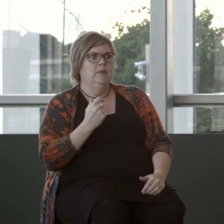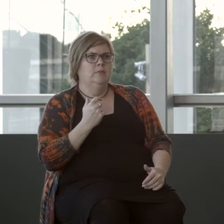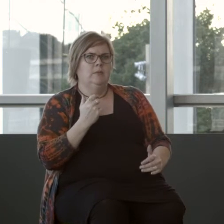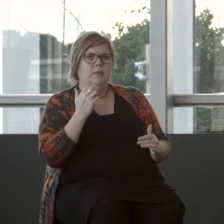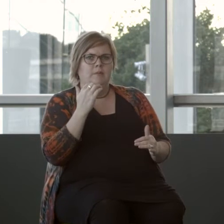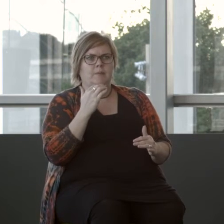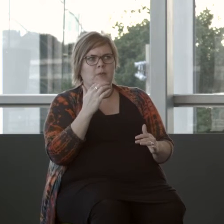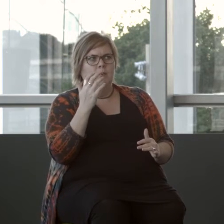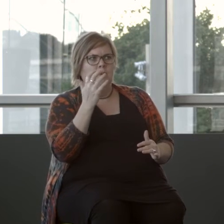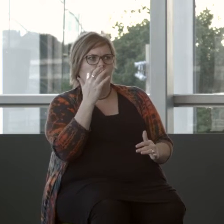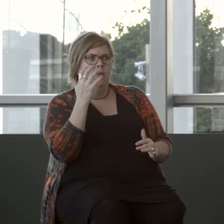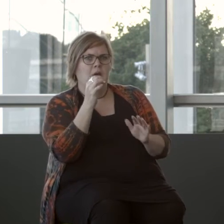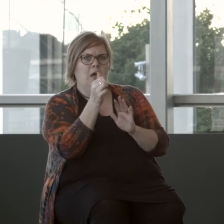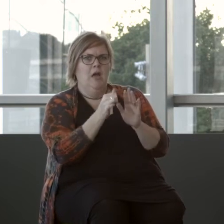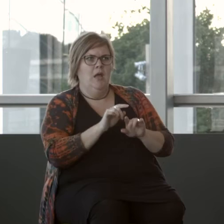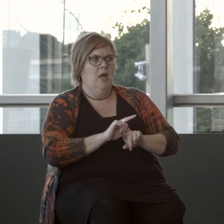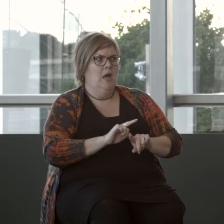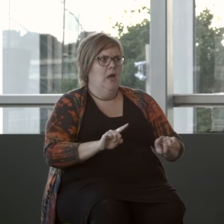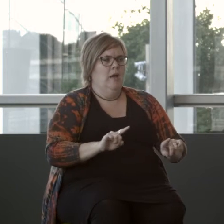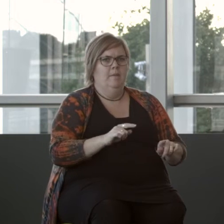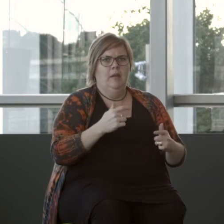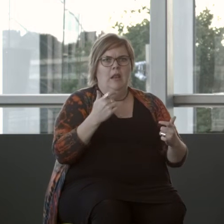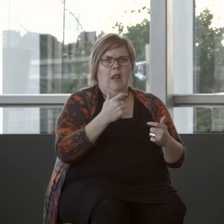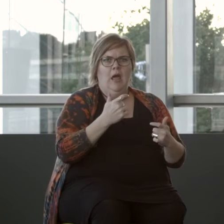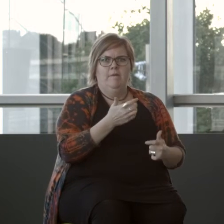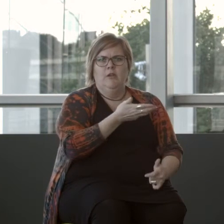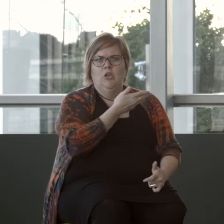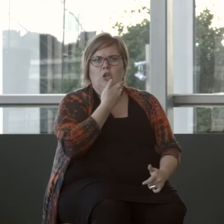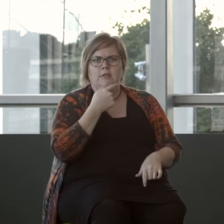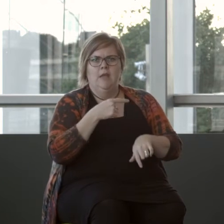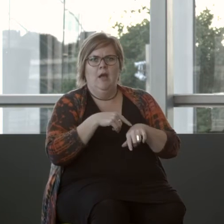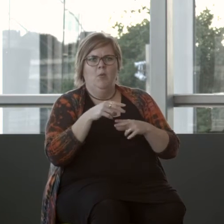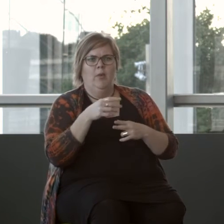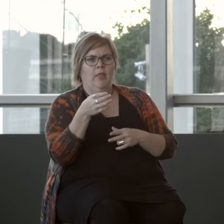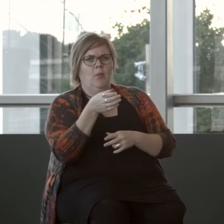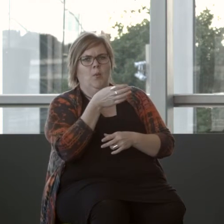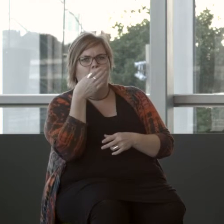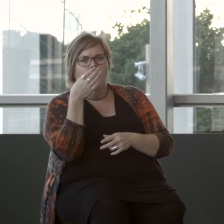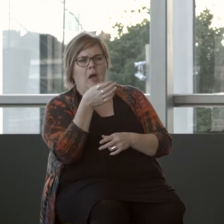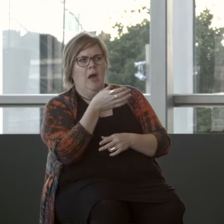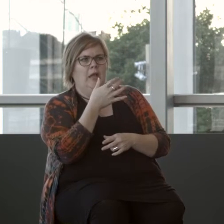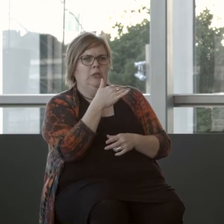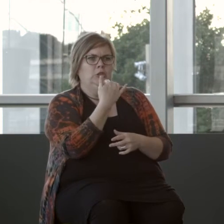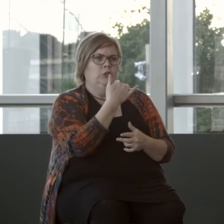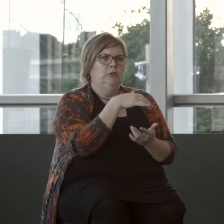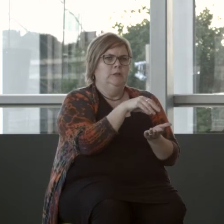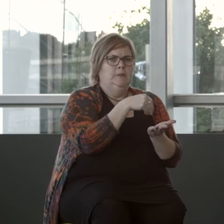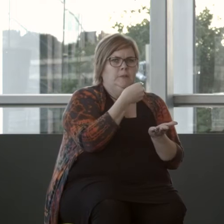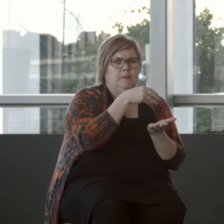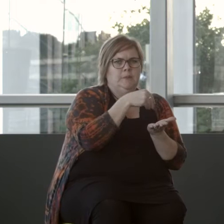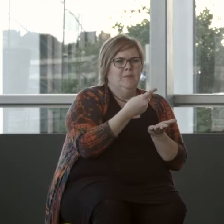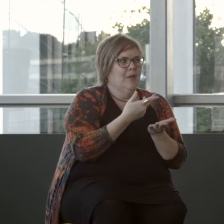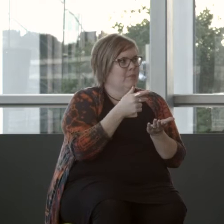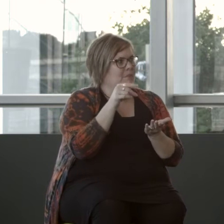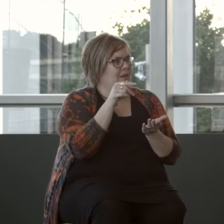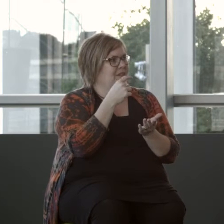You can't laugh. We're all having a very nice time with our red wine and our cheese platters. But art's meant to represent the diversity of